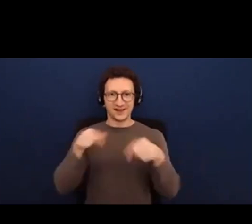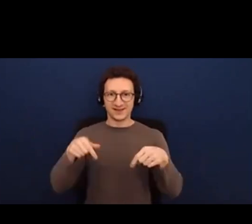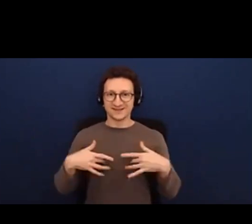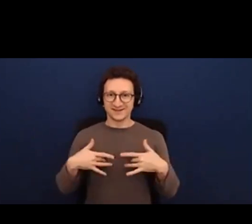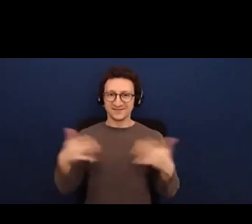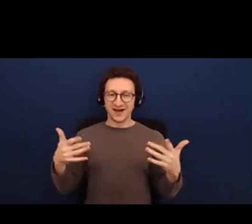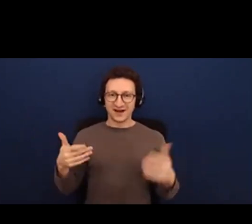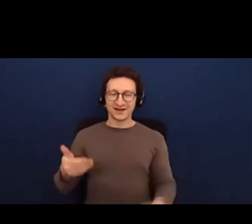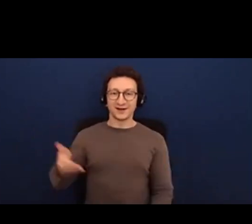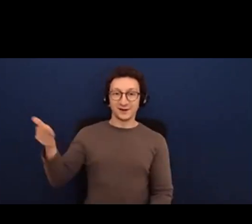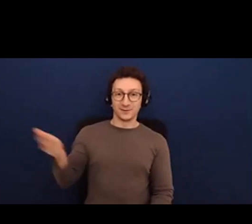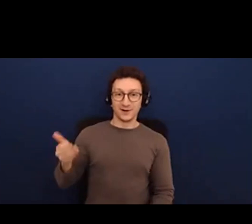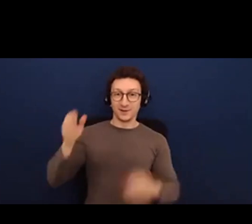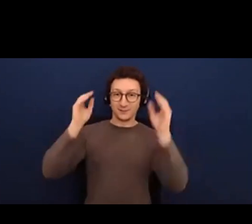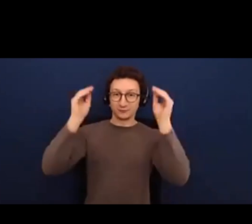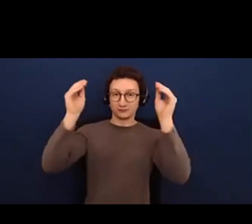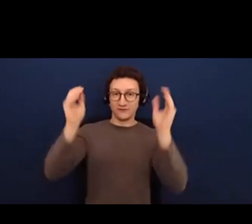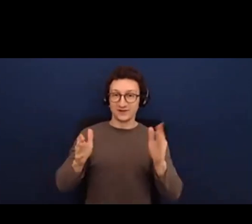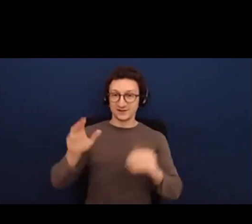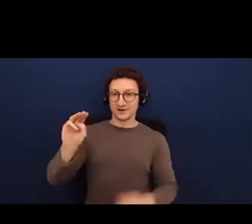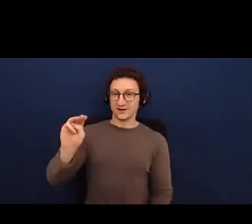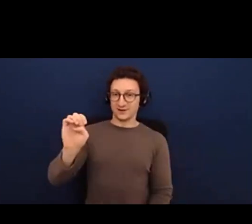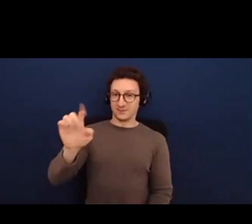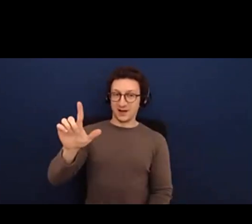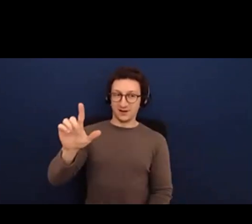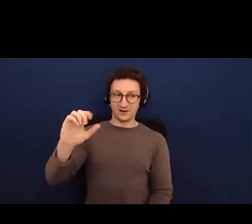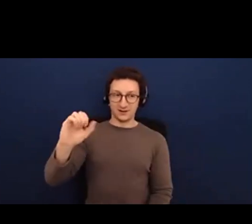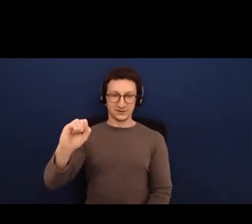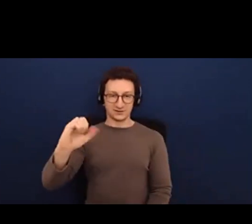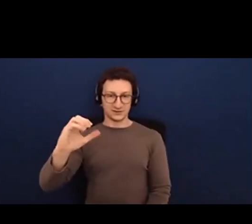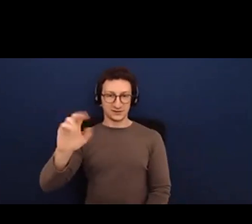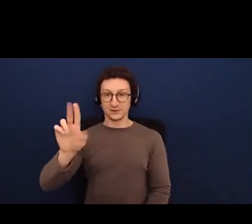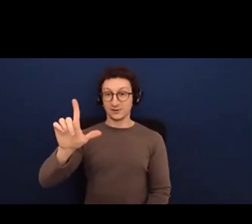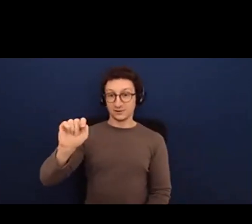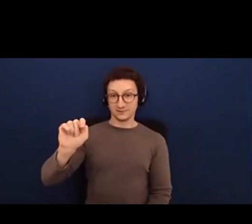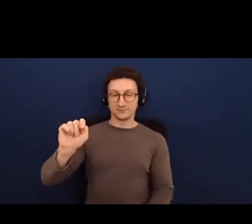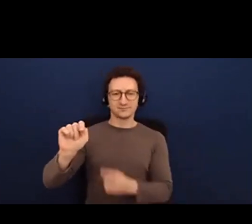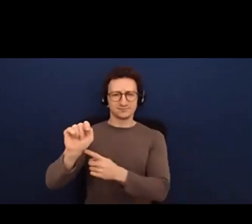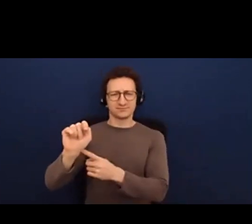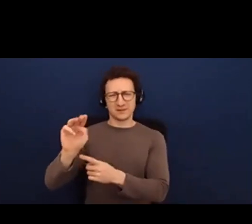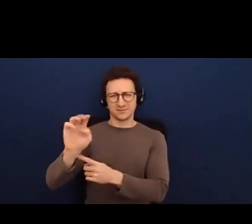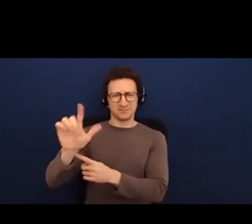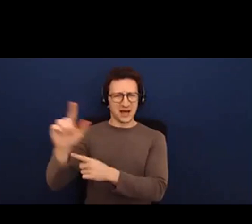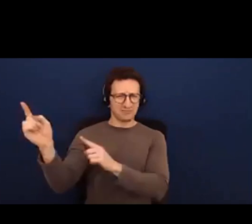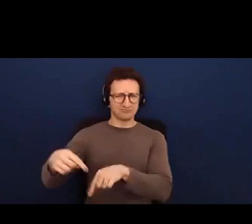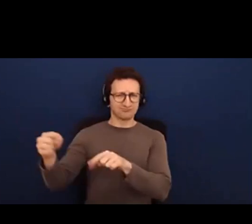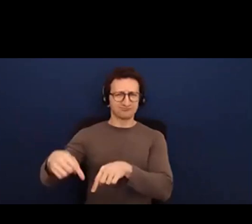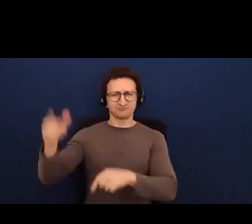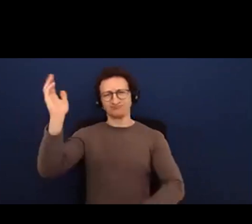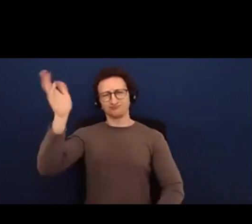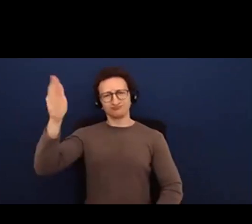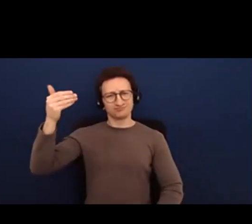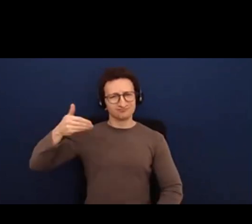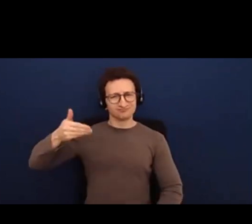talk by Professor Mel Scult. He has done these talks for us before, and he is a very